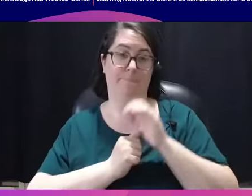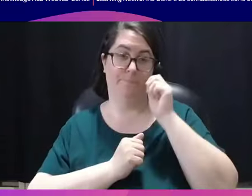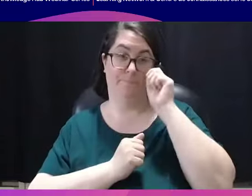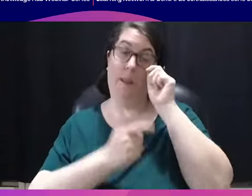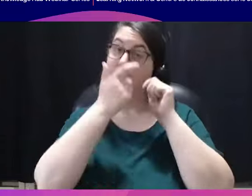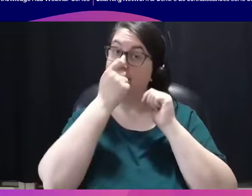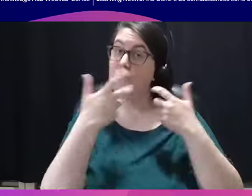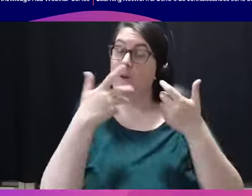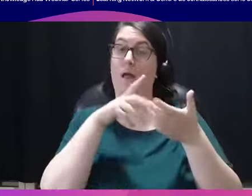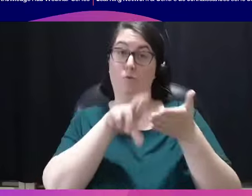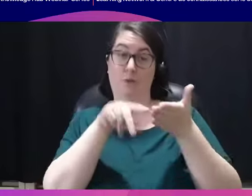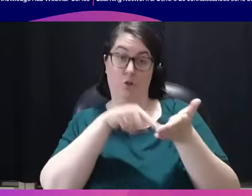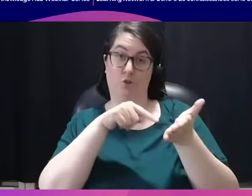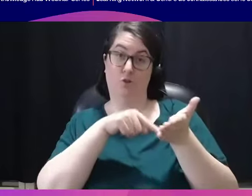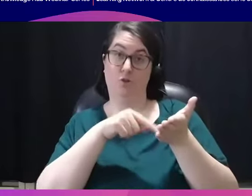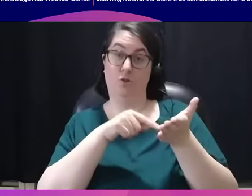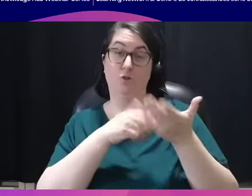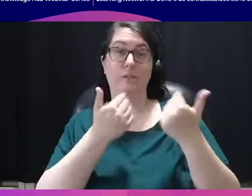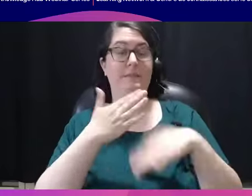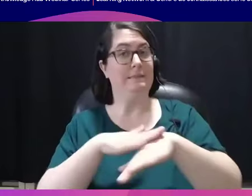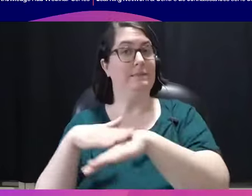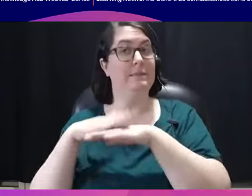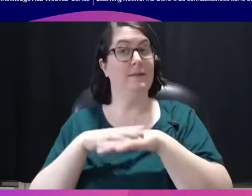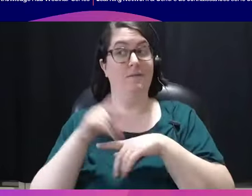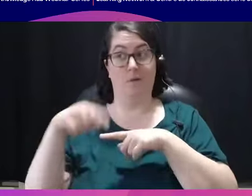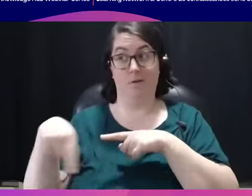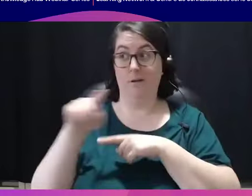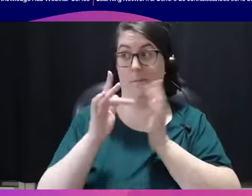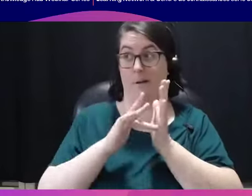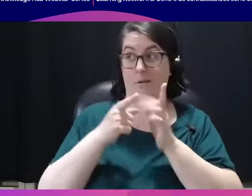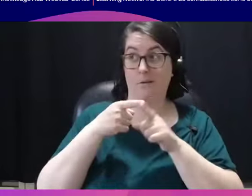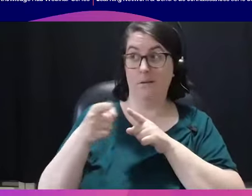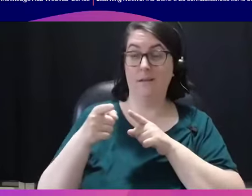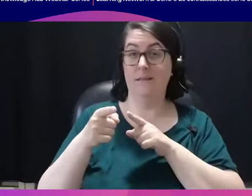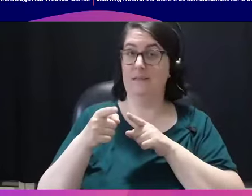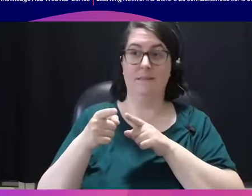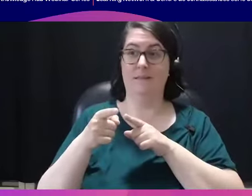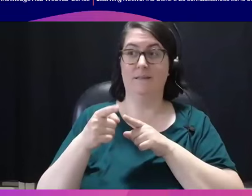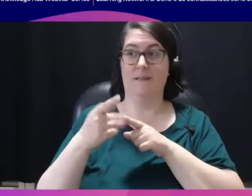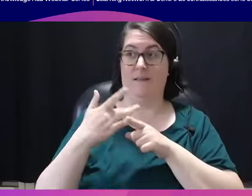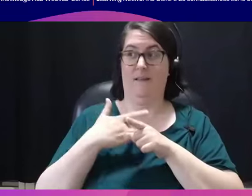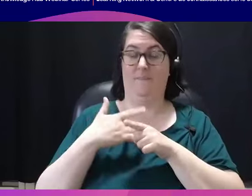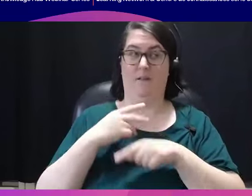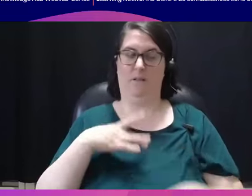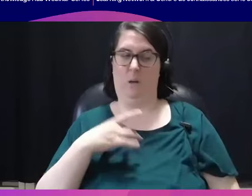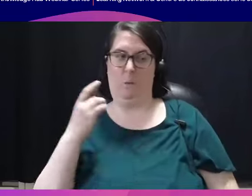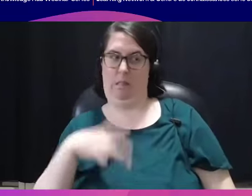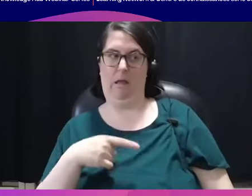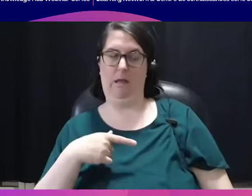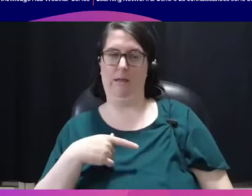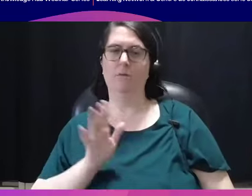Interestingly, the literature also advises for practitioners to resist acting on feelings of dislike